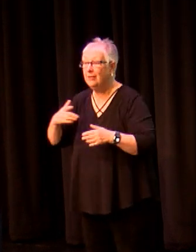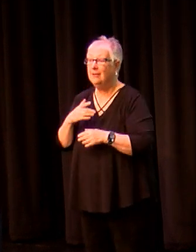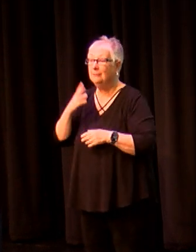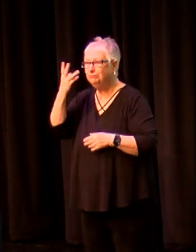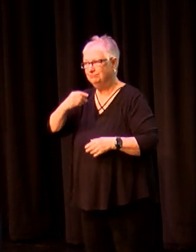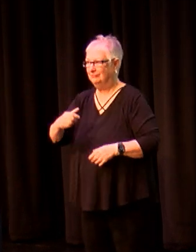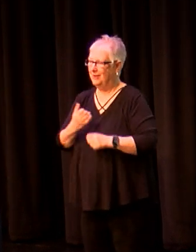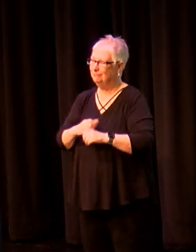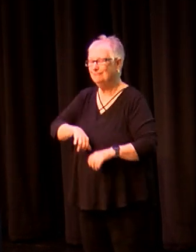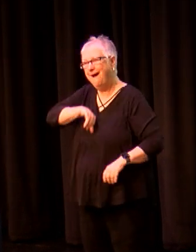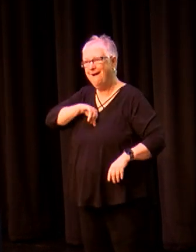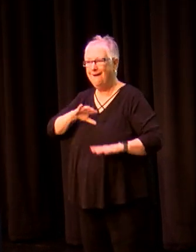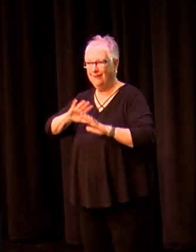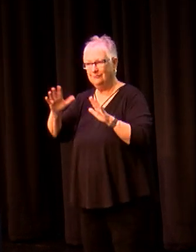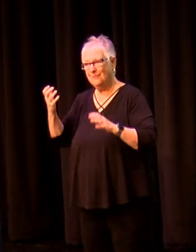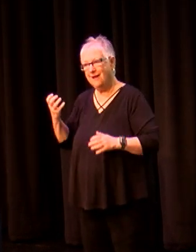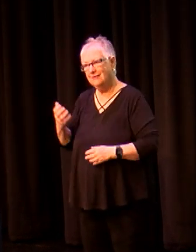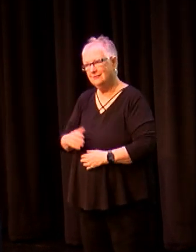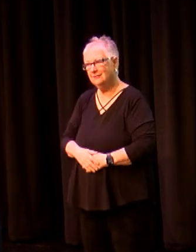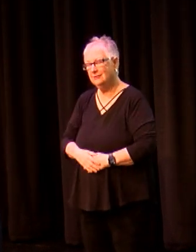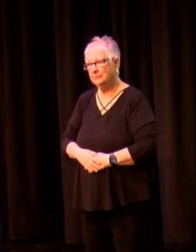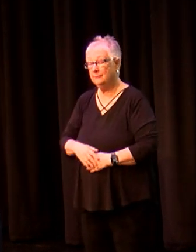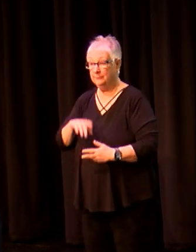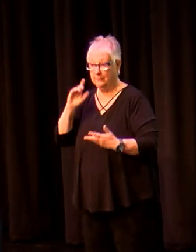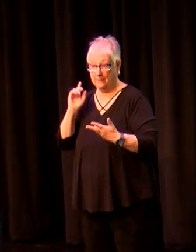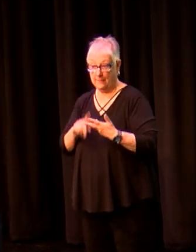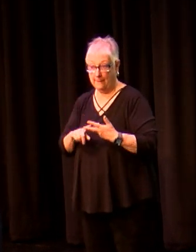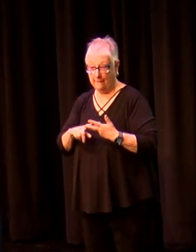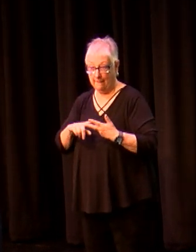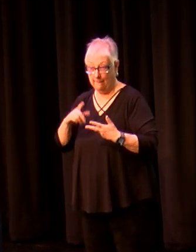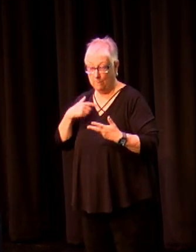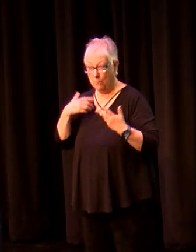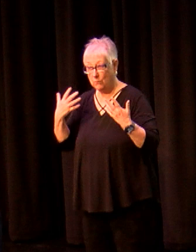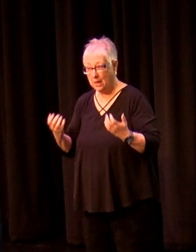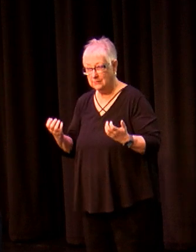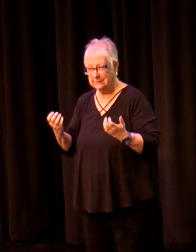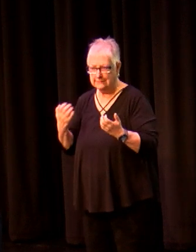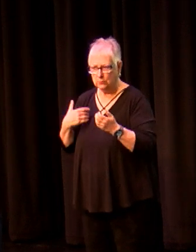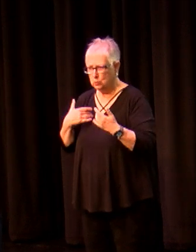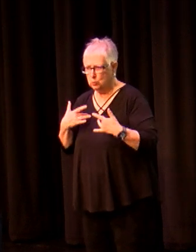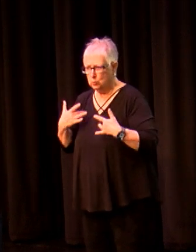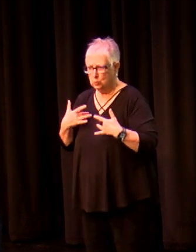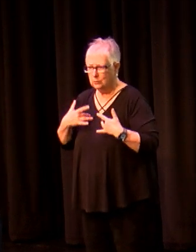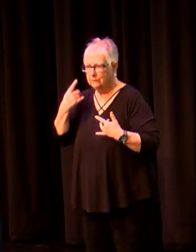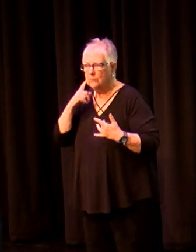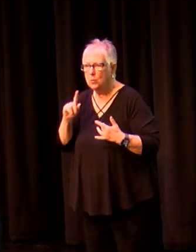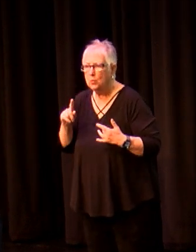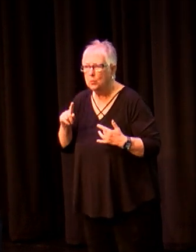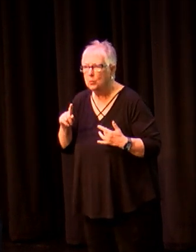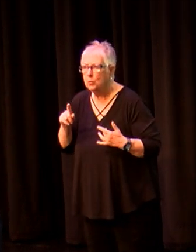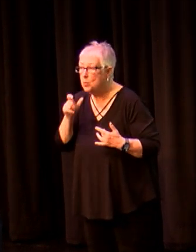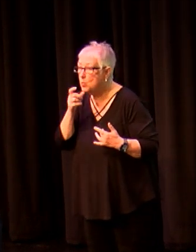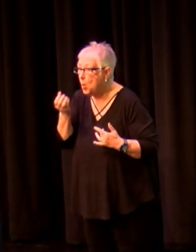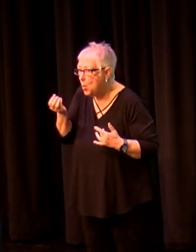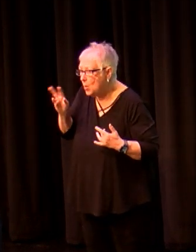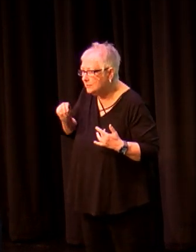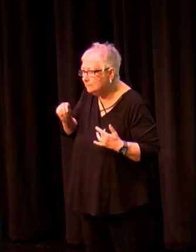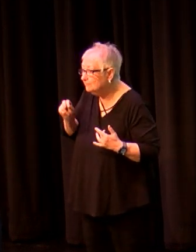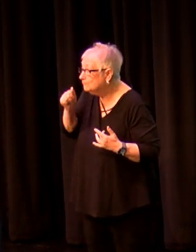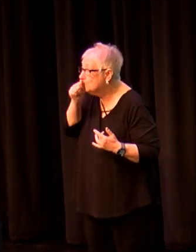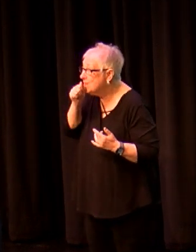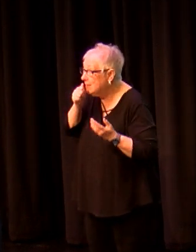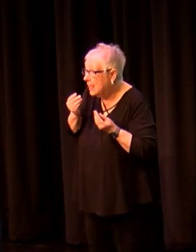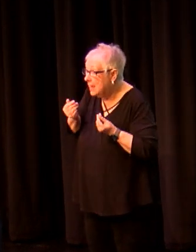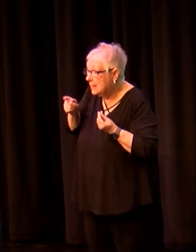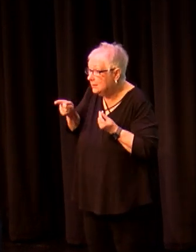And we'd also like to find a way to incentivize our private landowners to get some bus stops with shelters